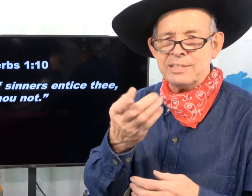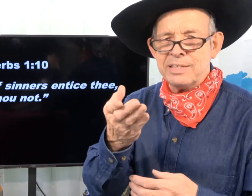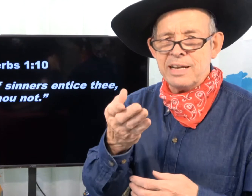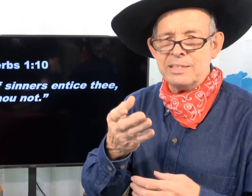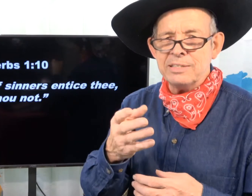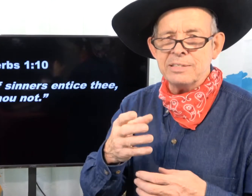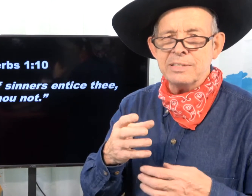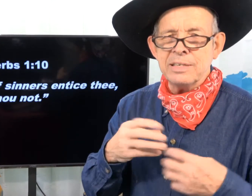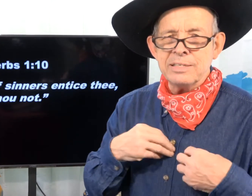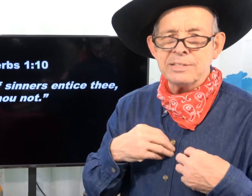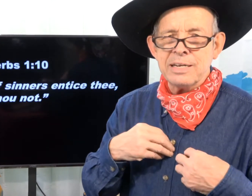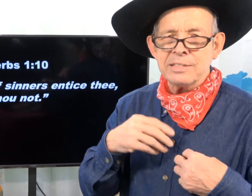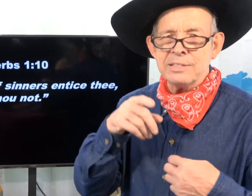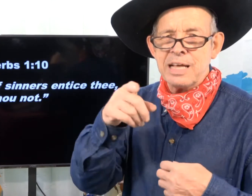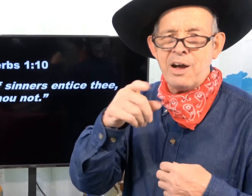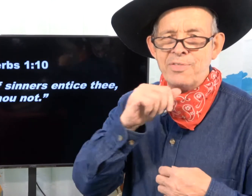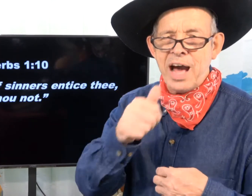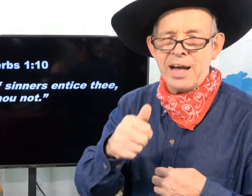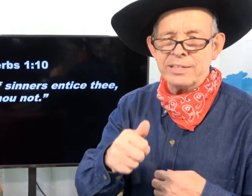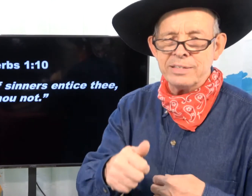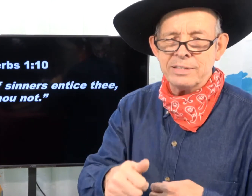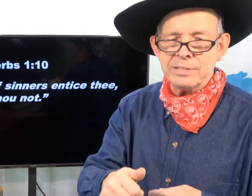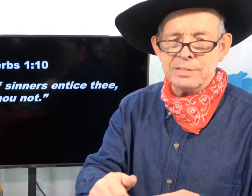be, the judgment does not.